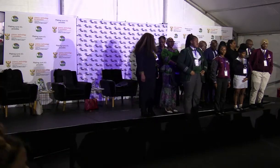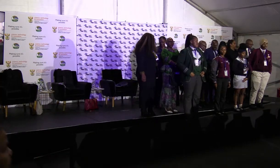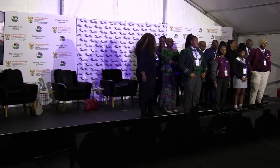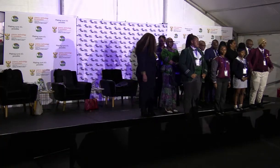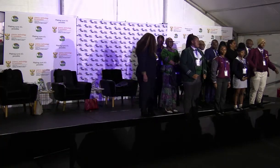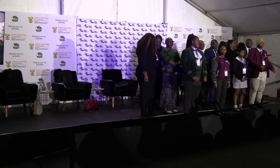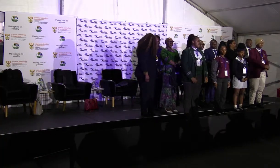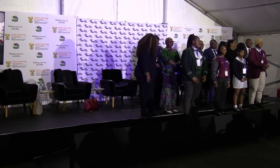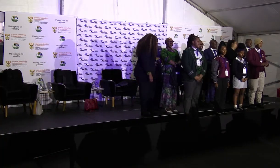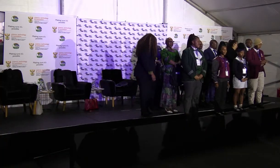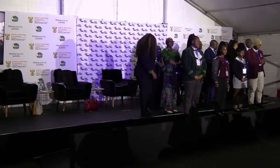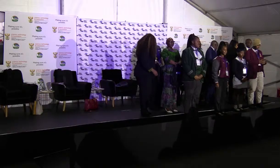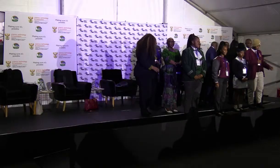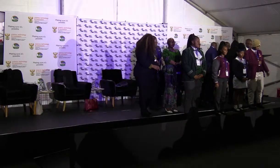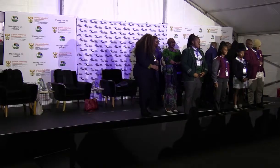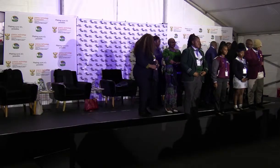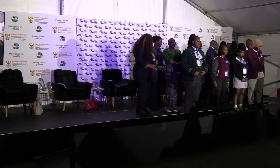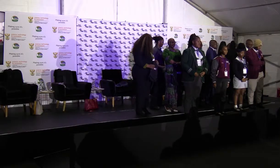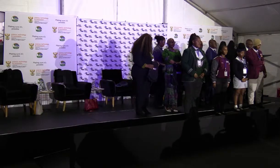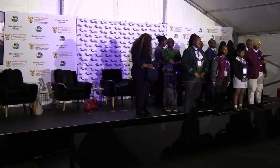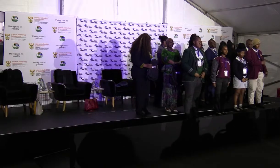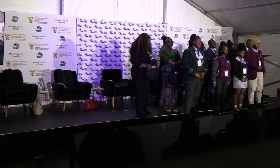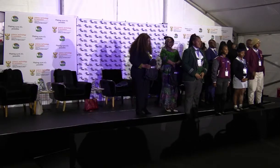Athandwa Mpilo